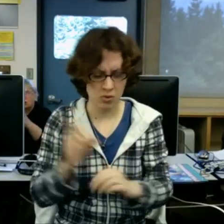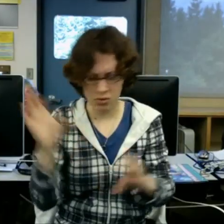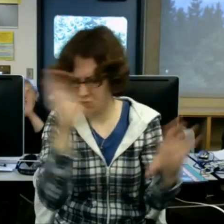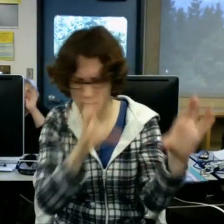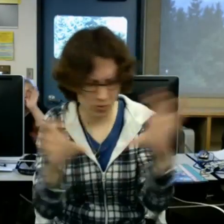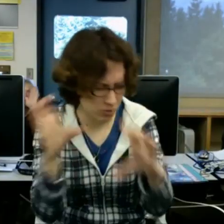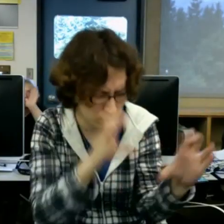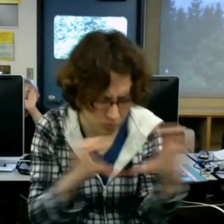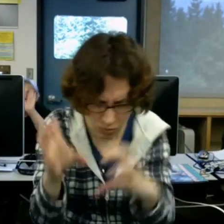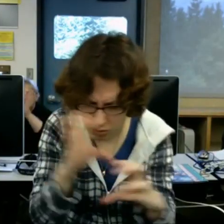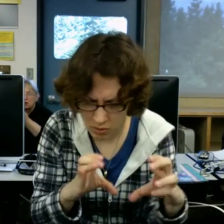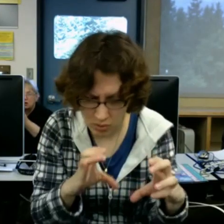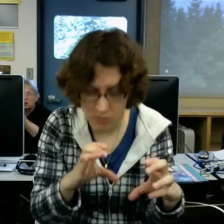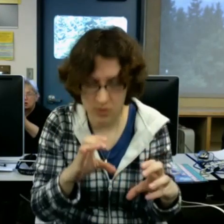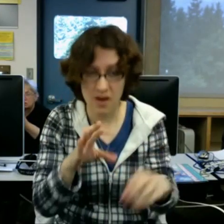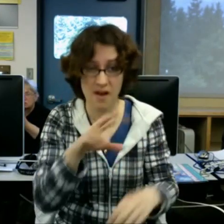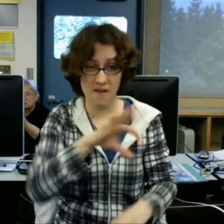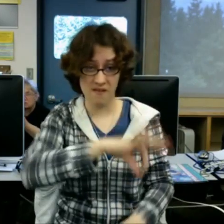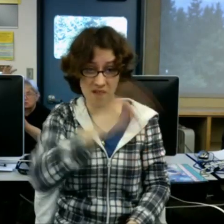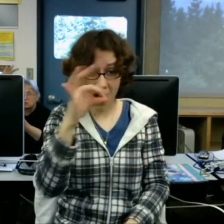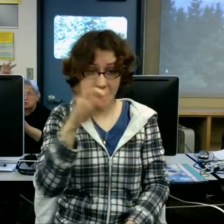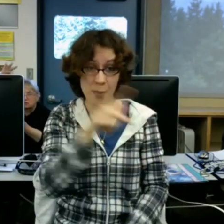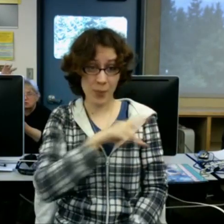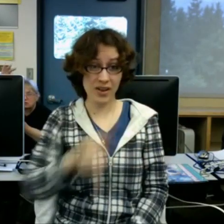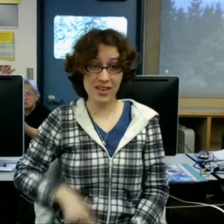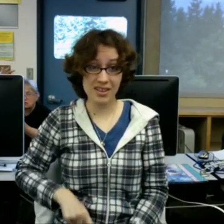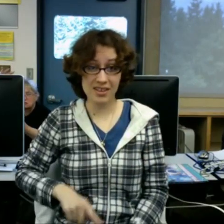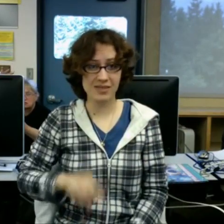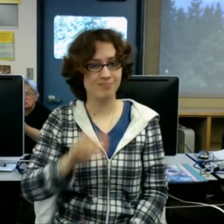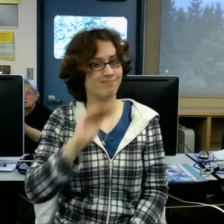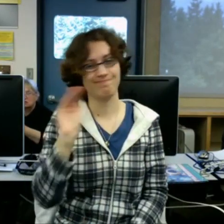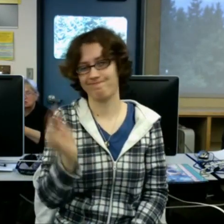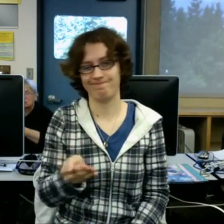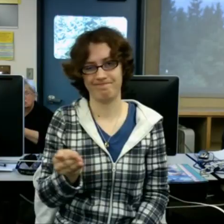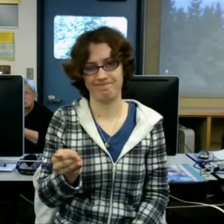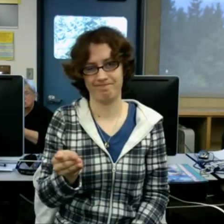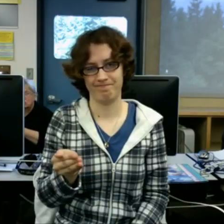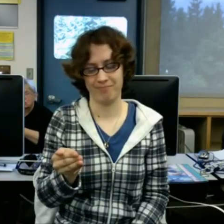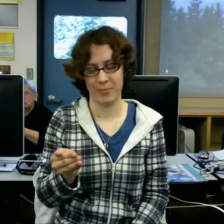So she searched and searched. Did she find the prince? No, never.